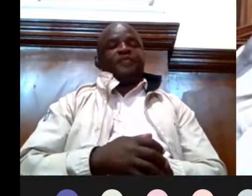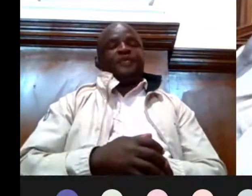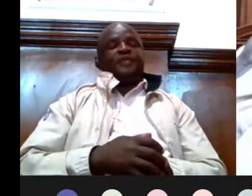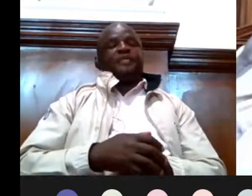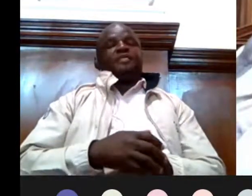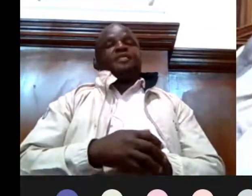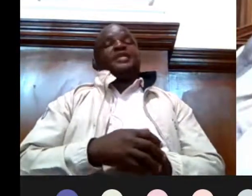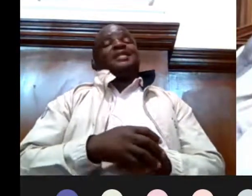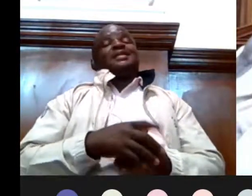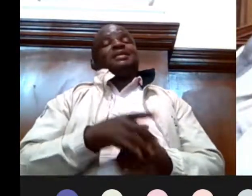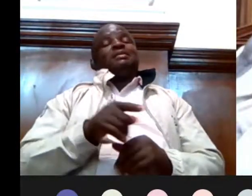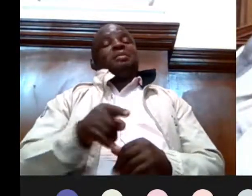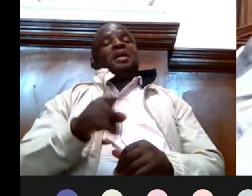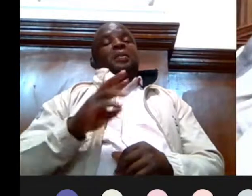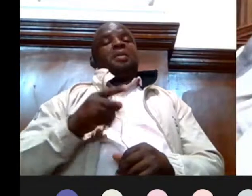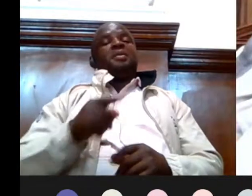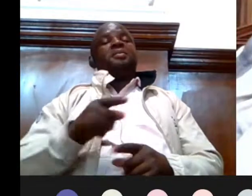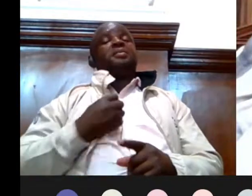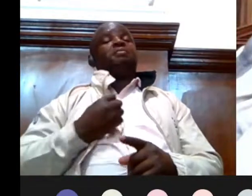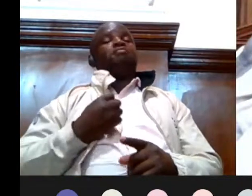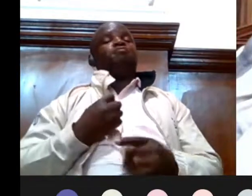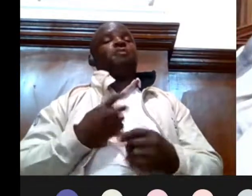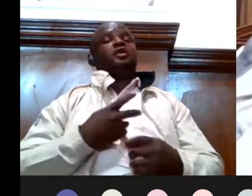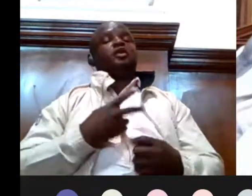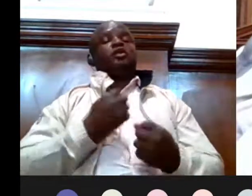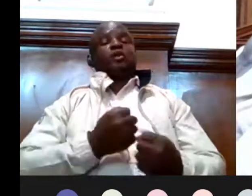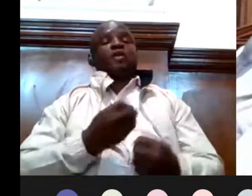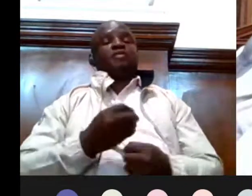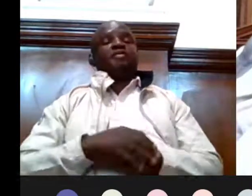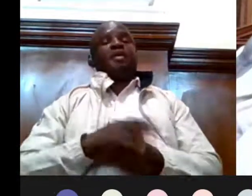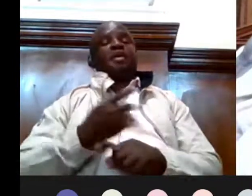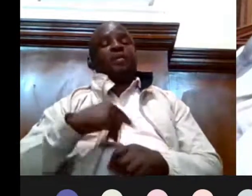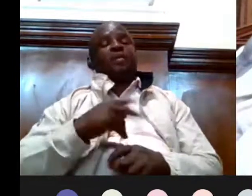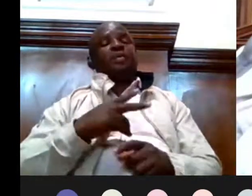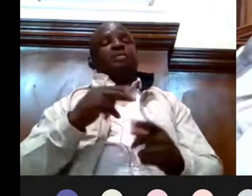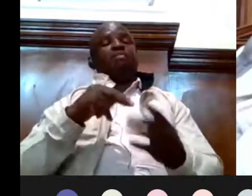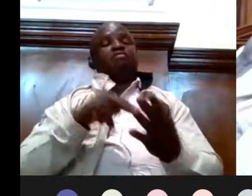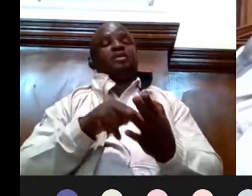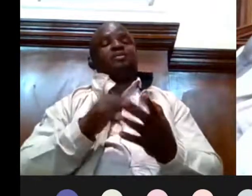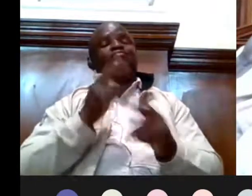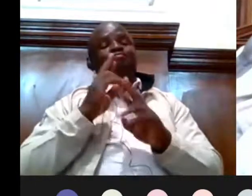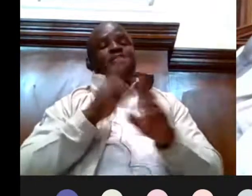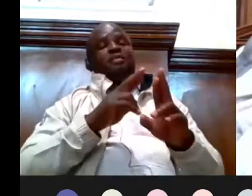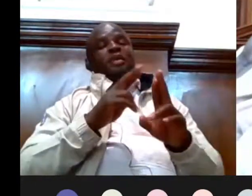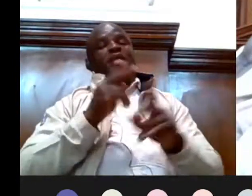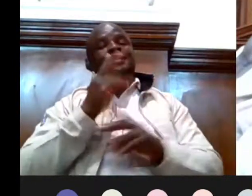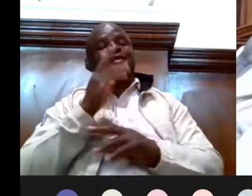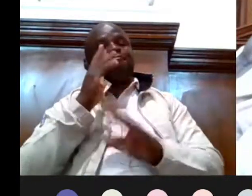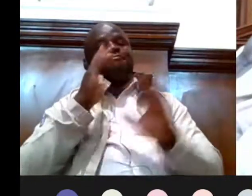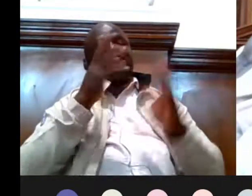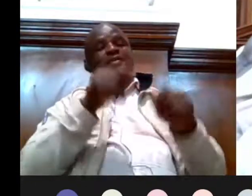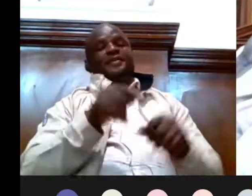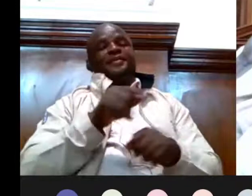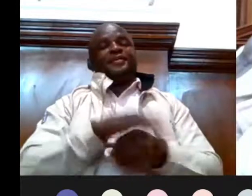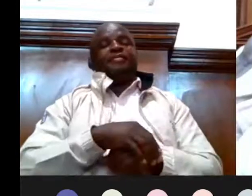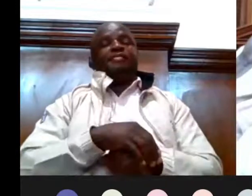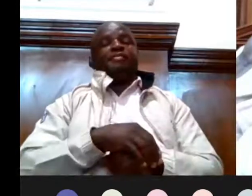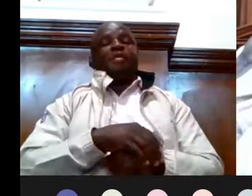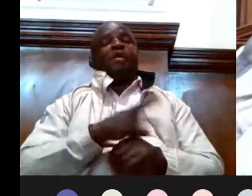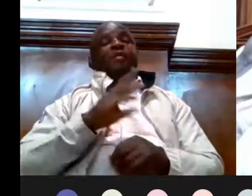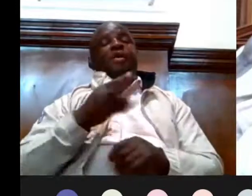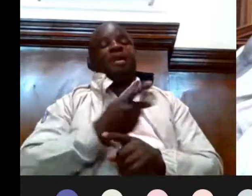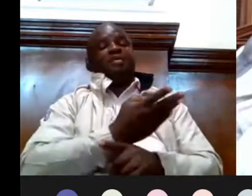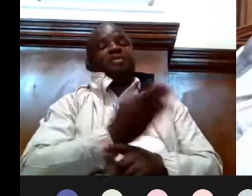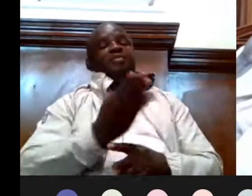These are the most courageous women. These are the ones we must stand and honor most of all. These